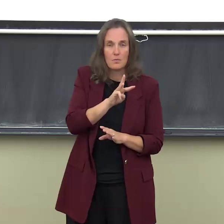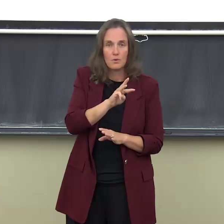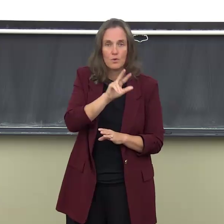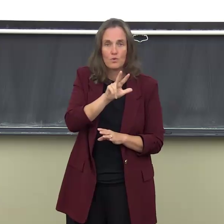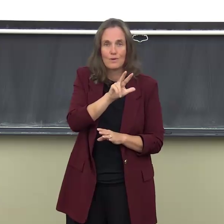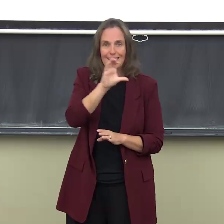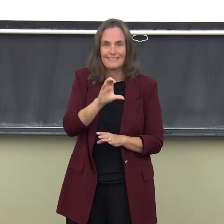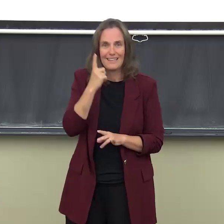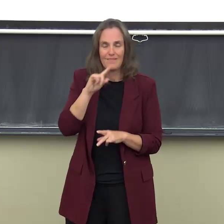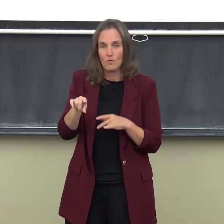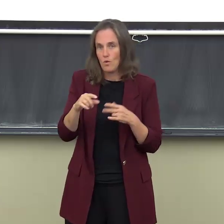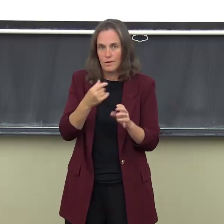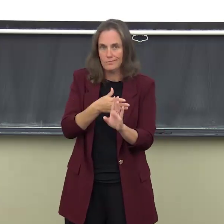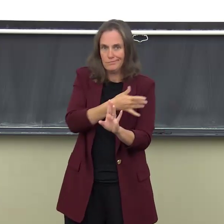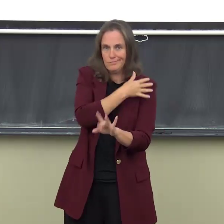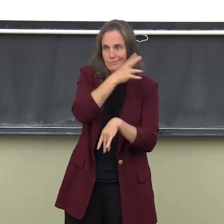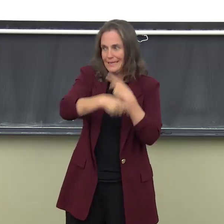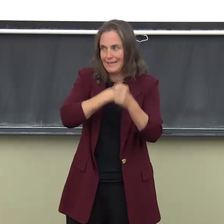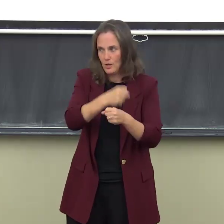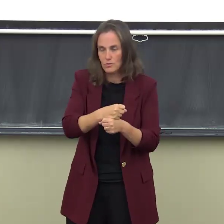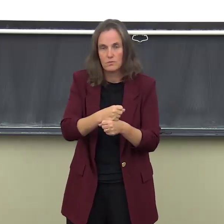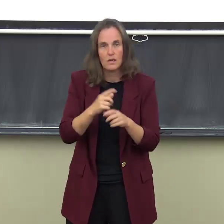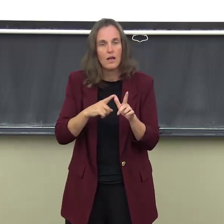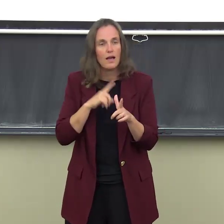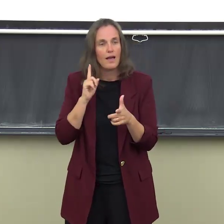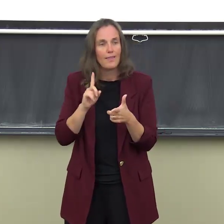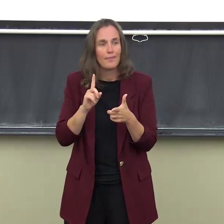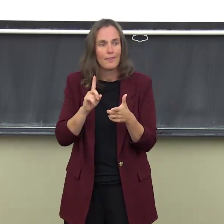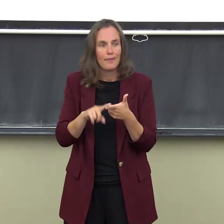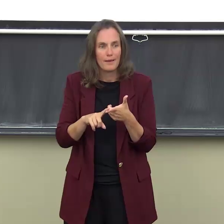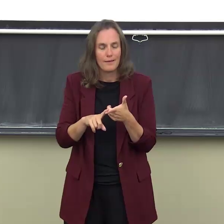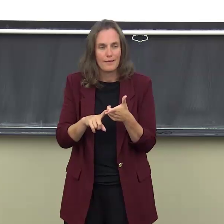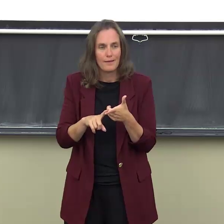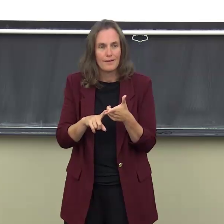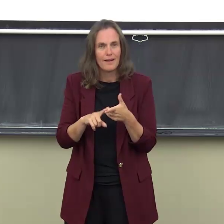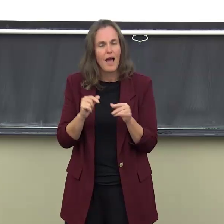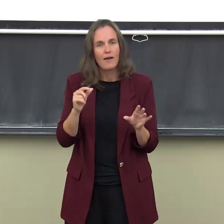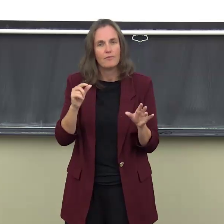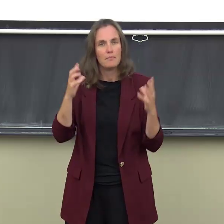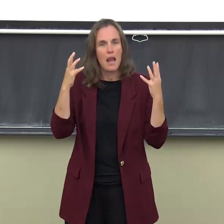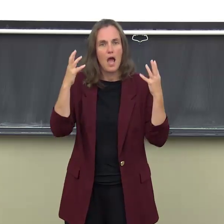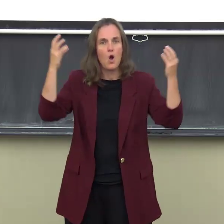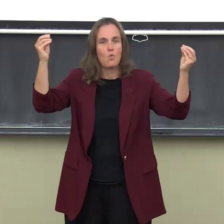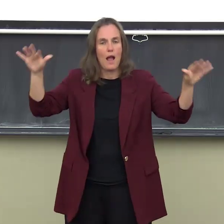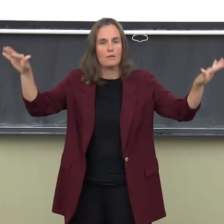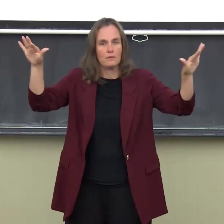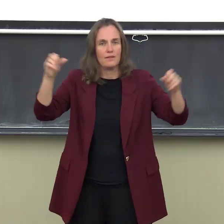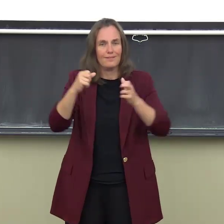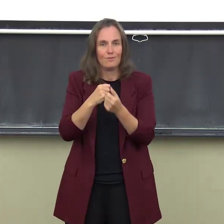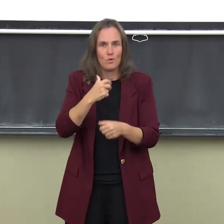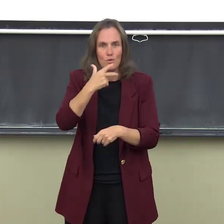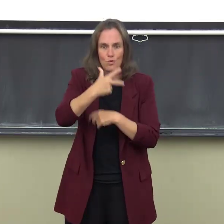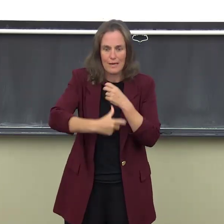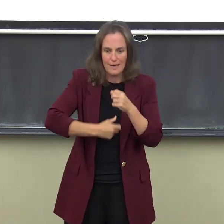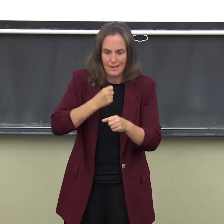for 11 years. So, and then I've been away from all of this for the last 3,